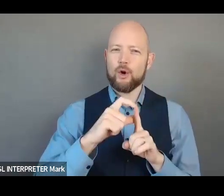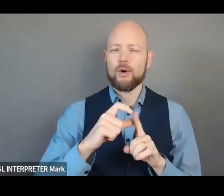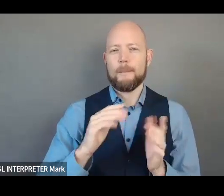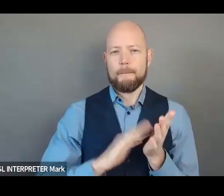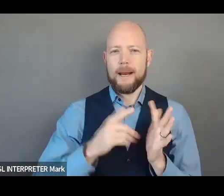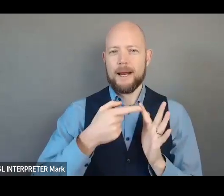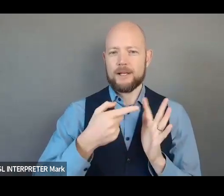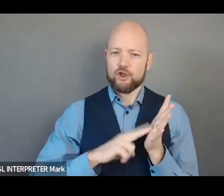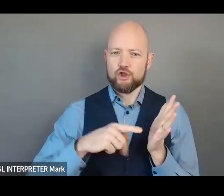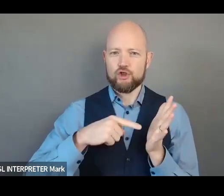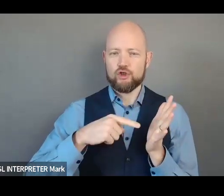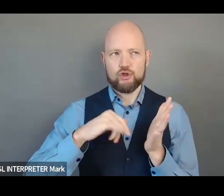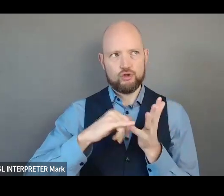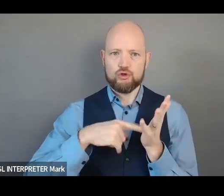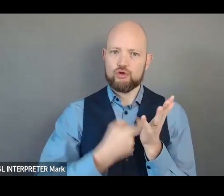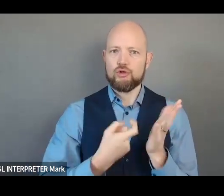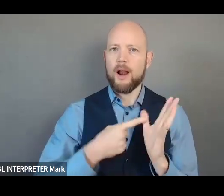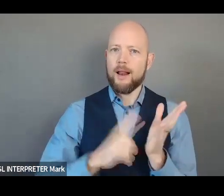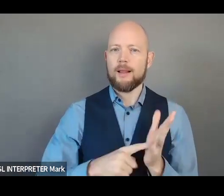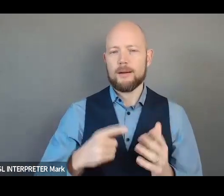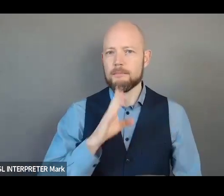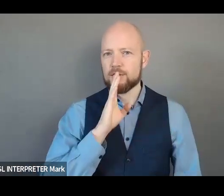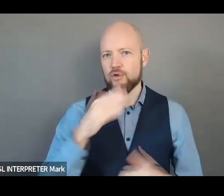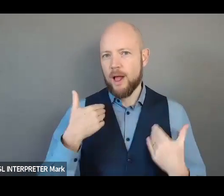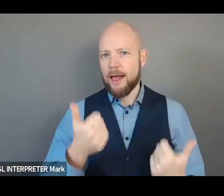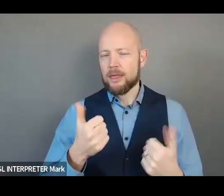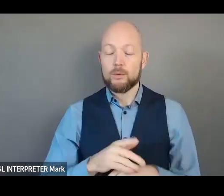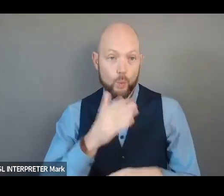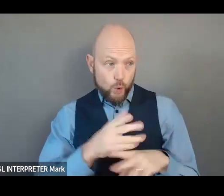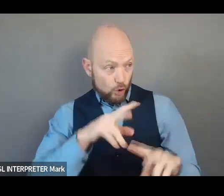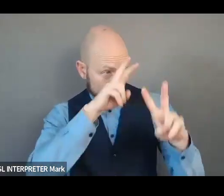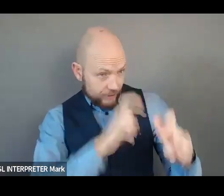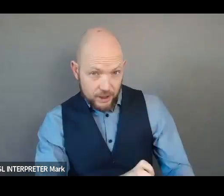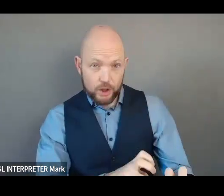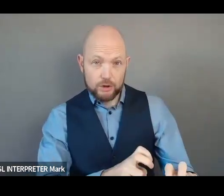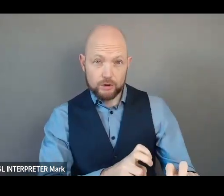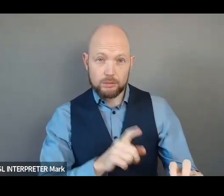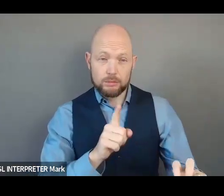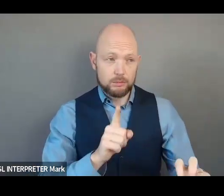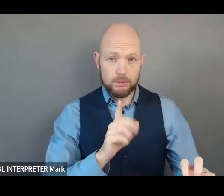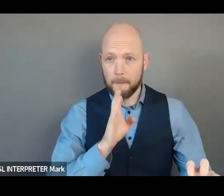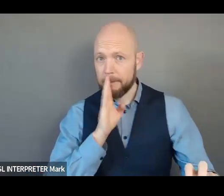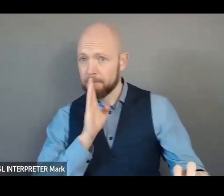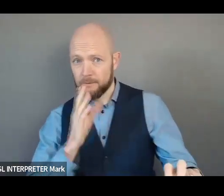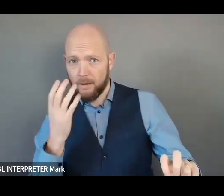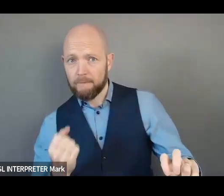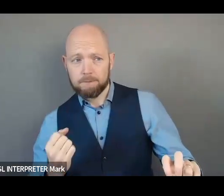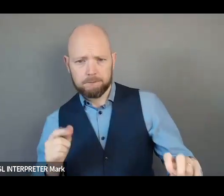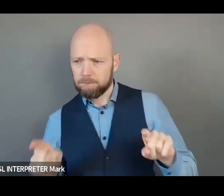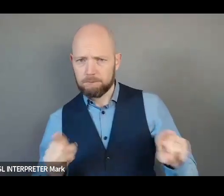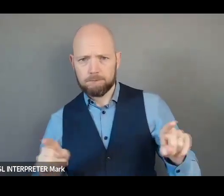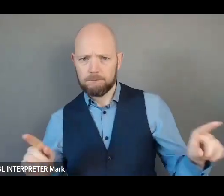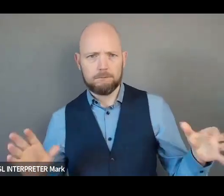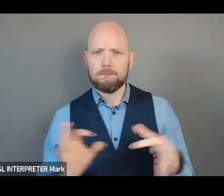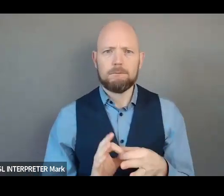between working as a researcher and managing menstrual health? So more widely than menopause, because a lot of employers were focusing on menopause at